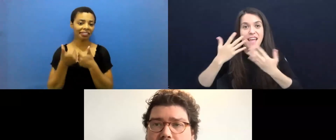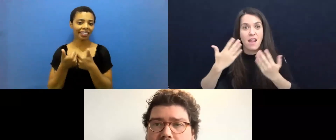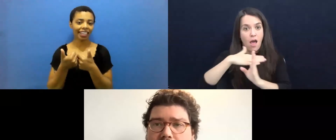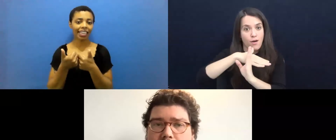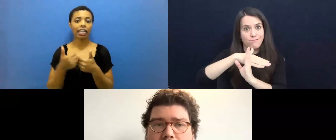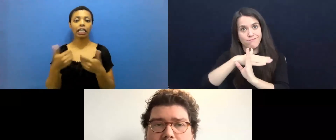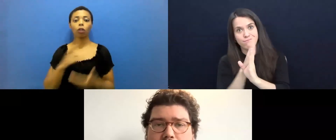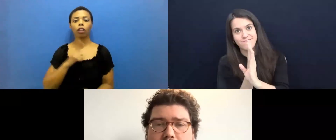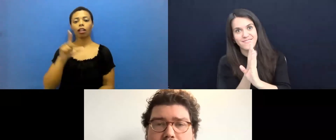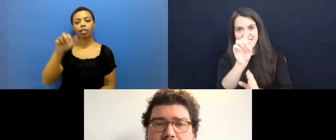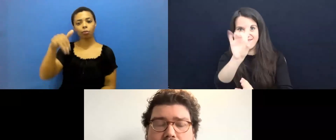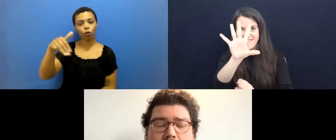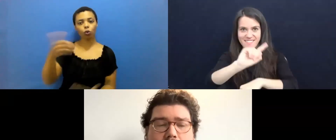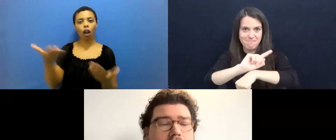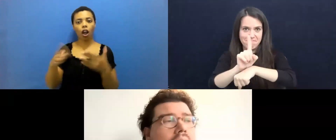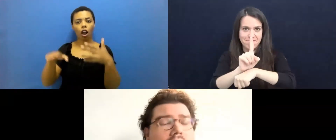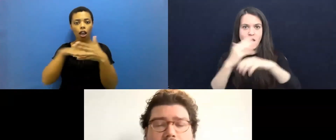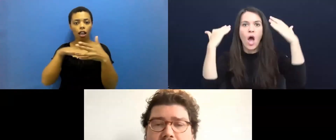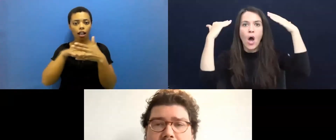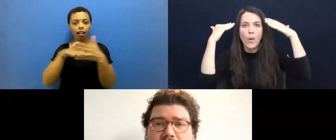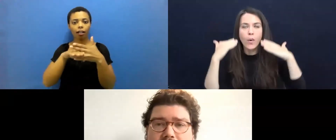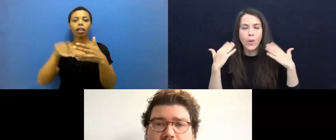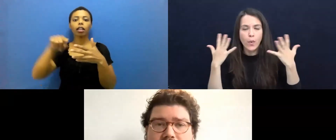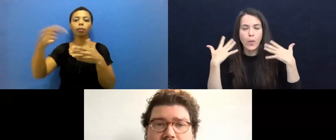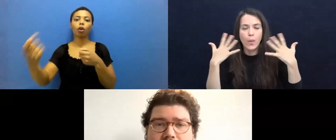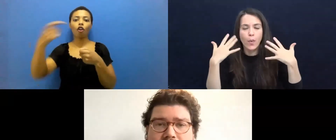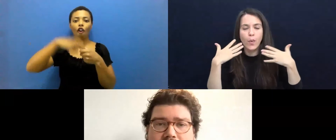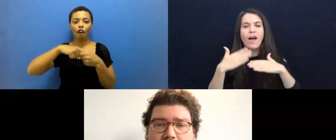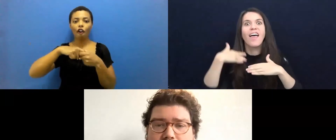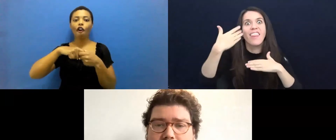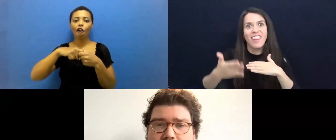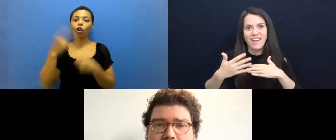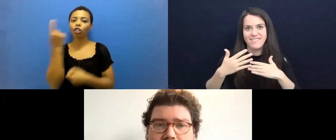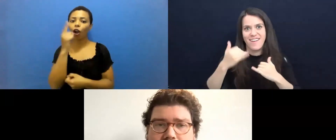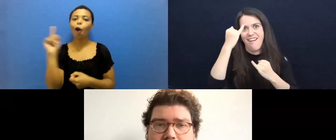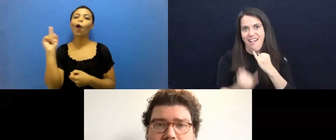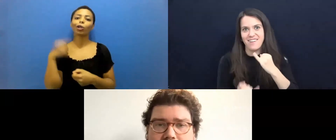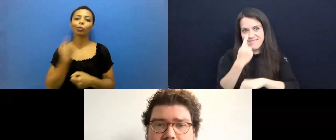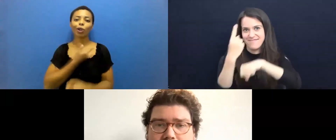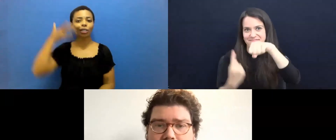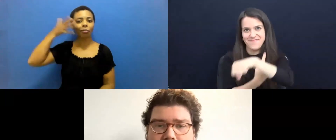15-minute break, and we'll be back for our final session of the day. Thank you very much.